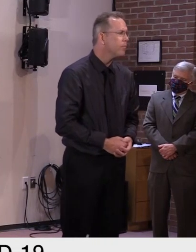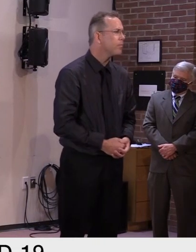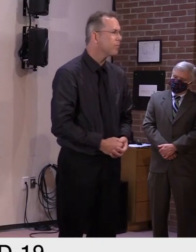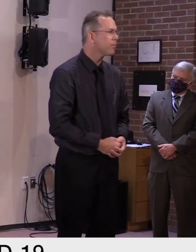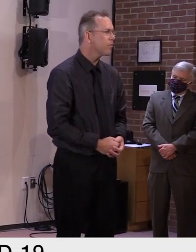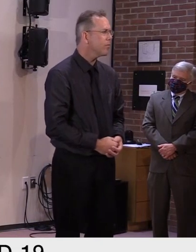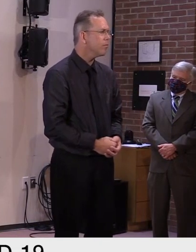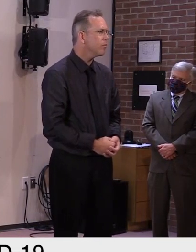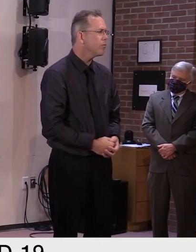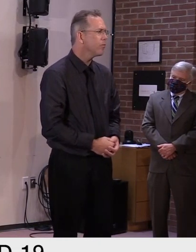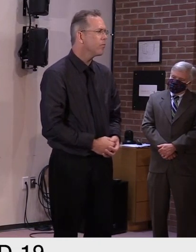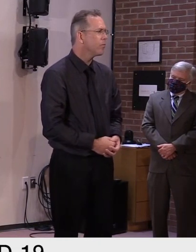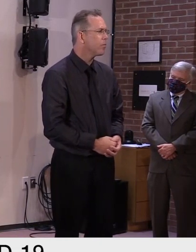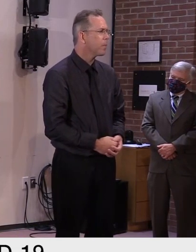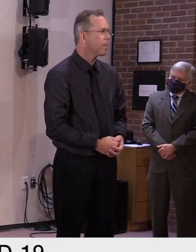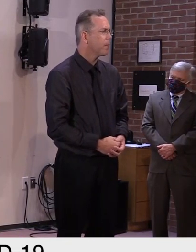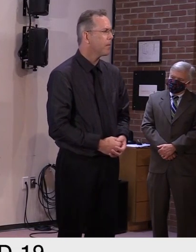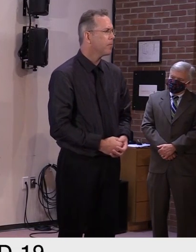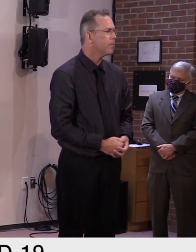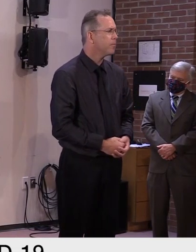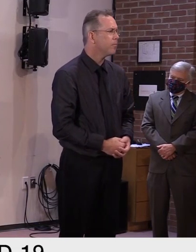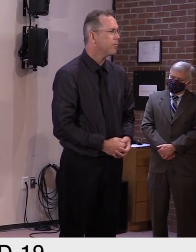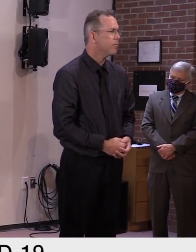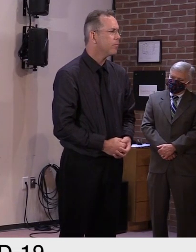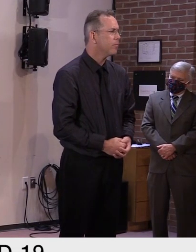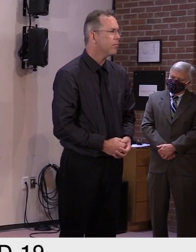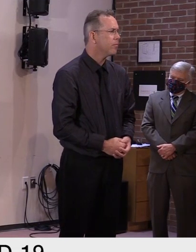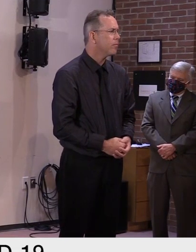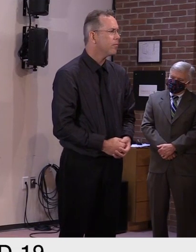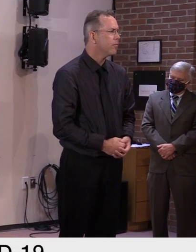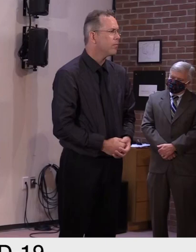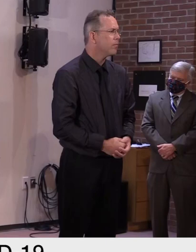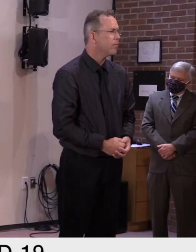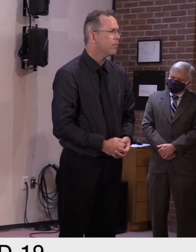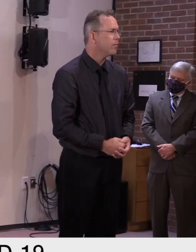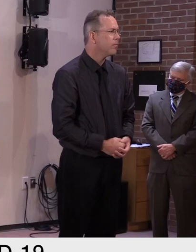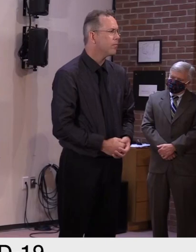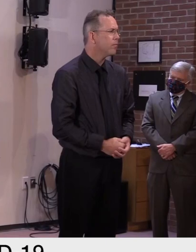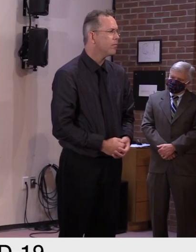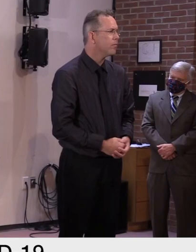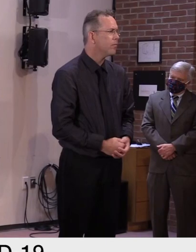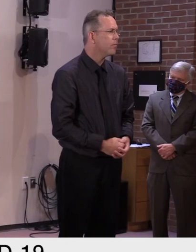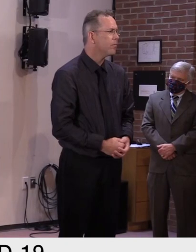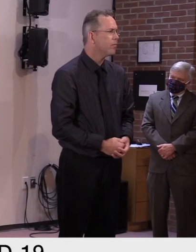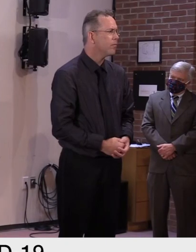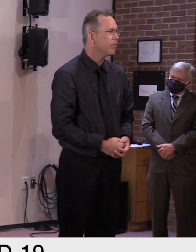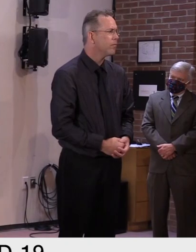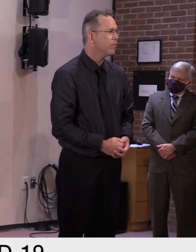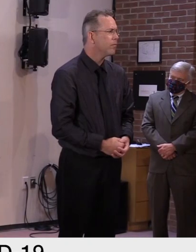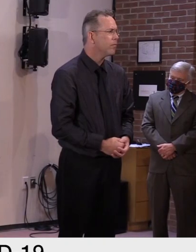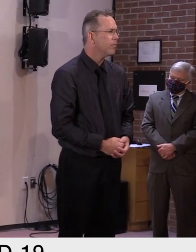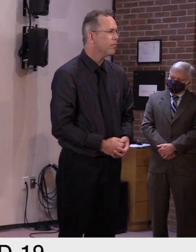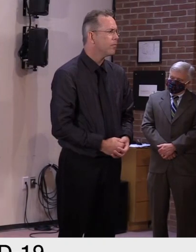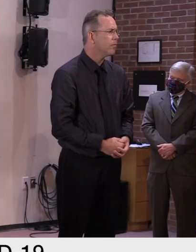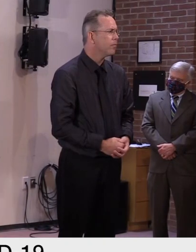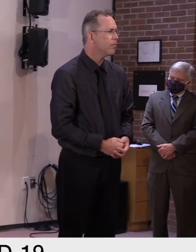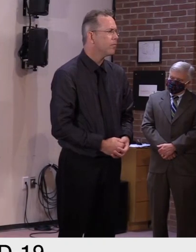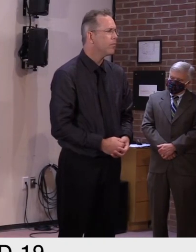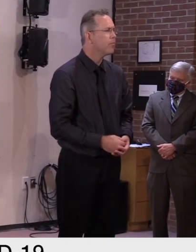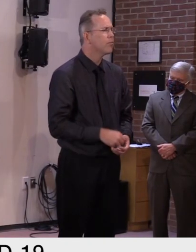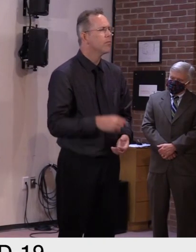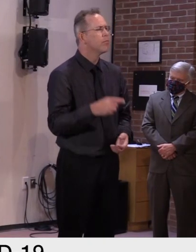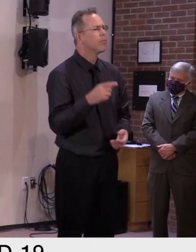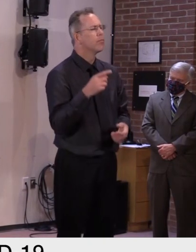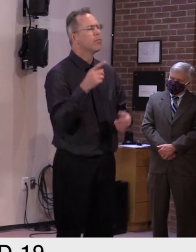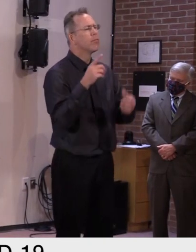has tracking shown some kind of connection between the cases, and should